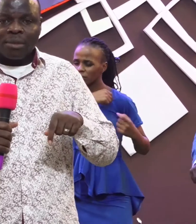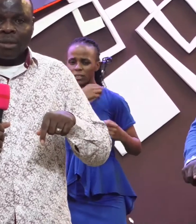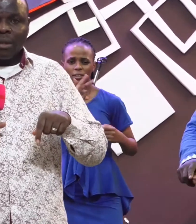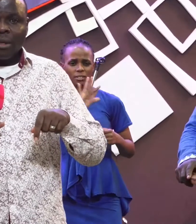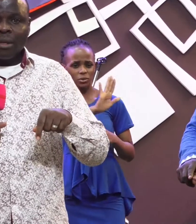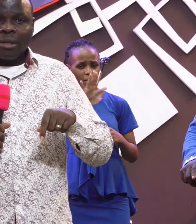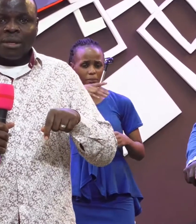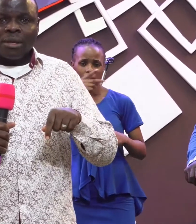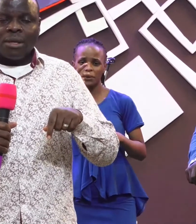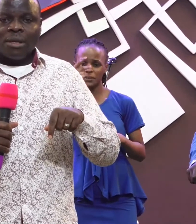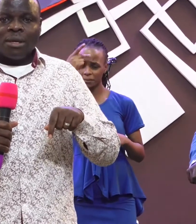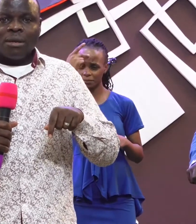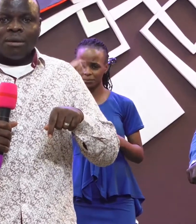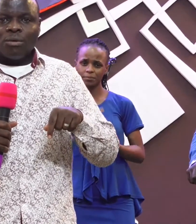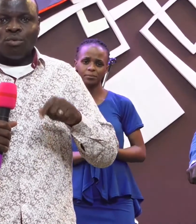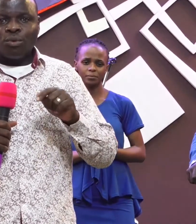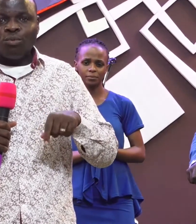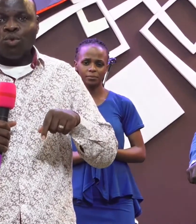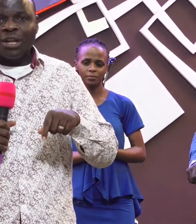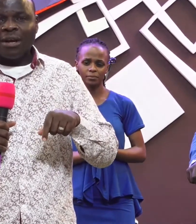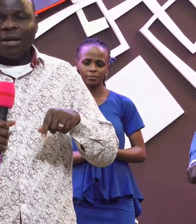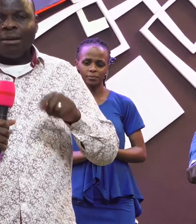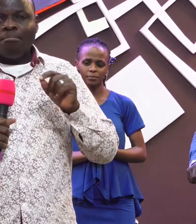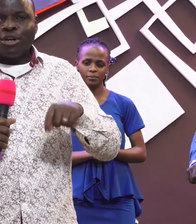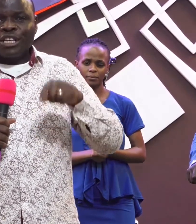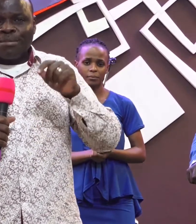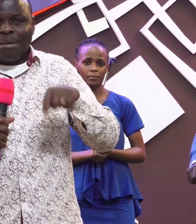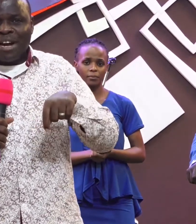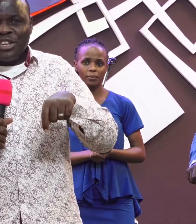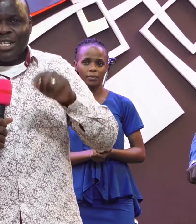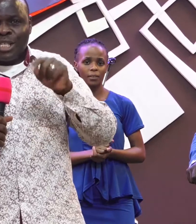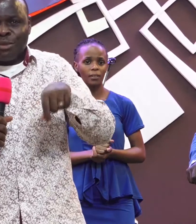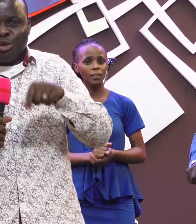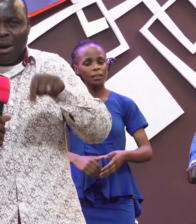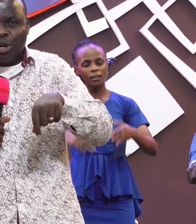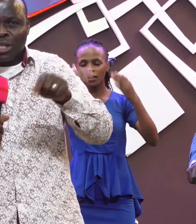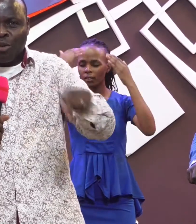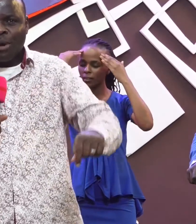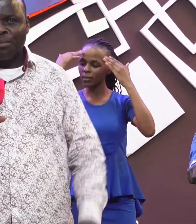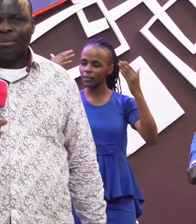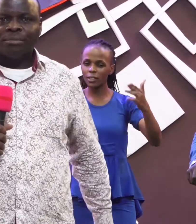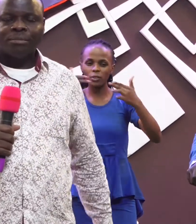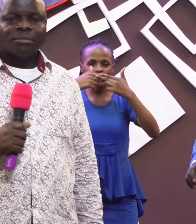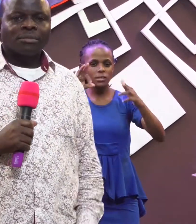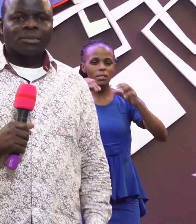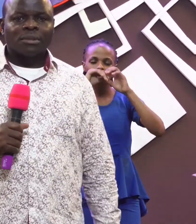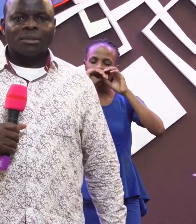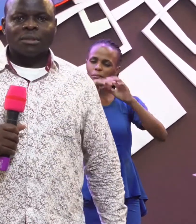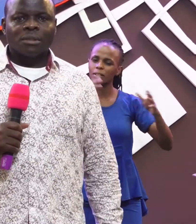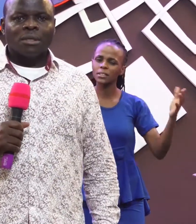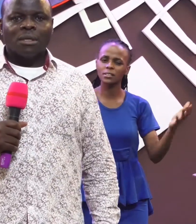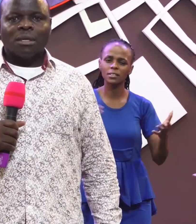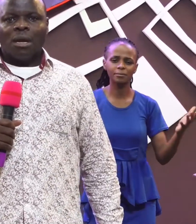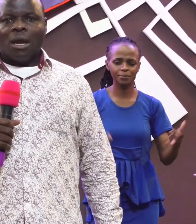of the inheritance of their parents, I'm telling you, they don't know the source